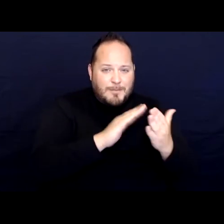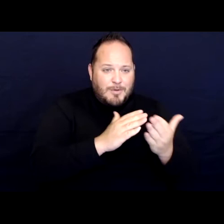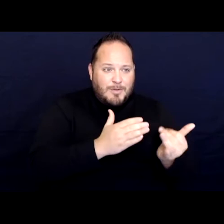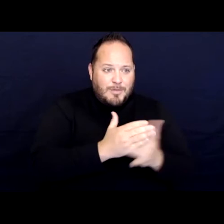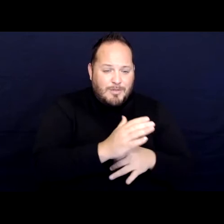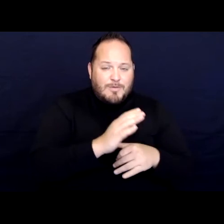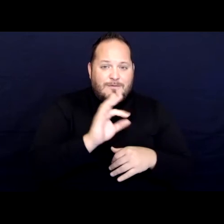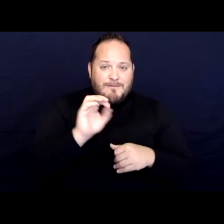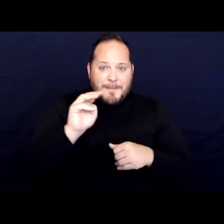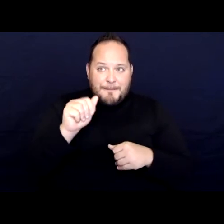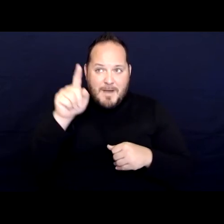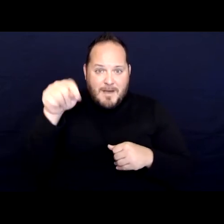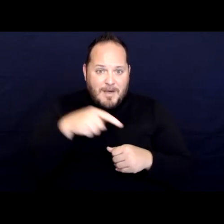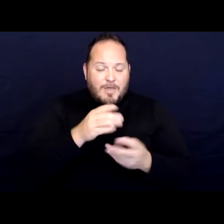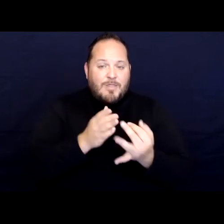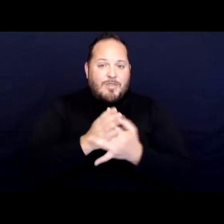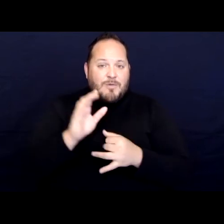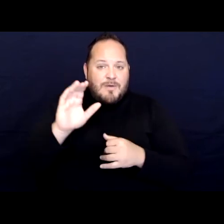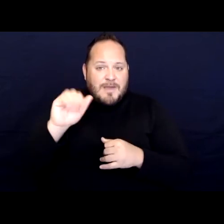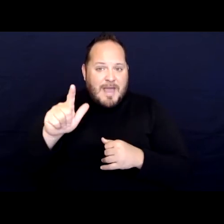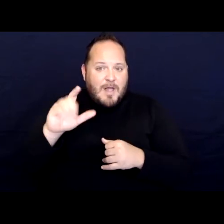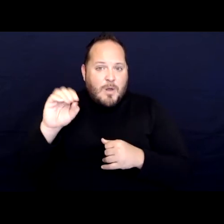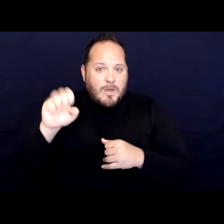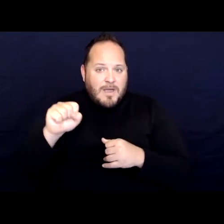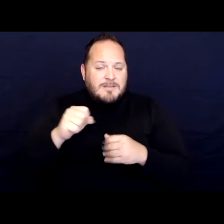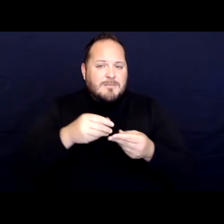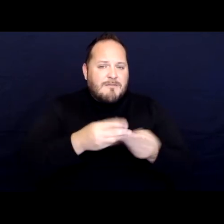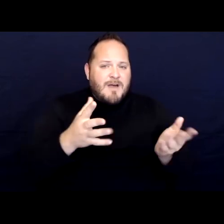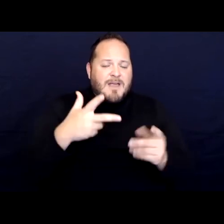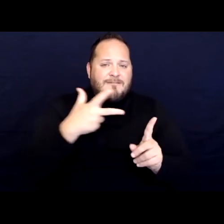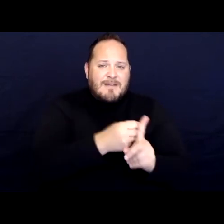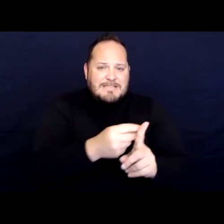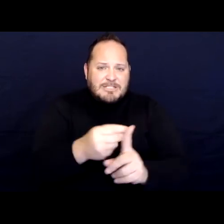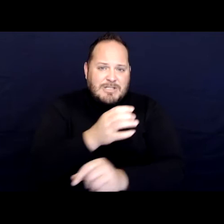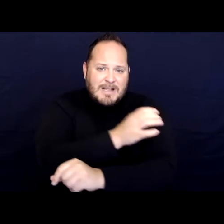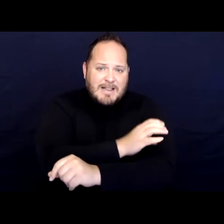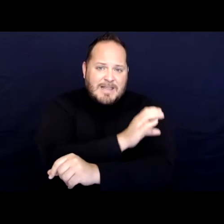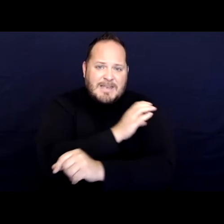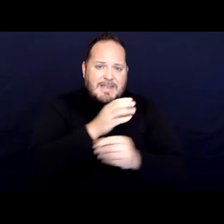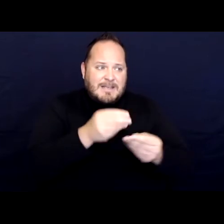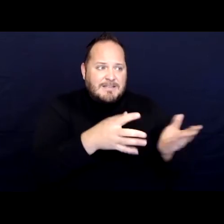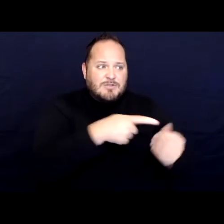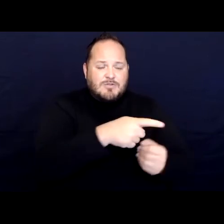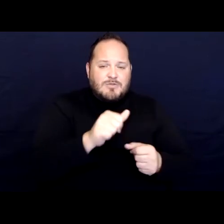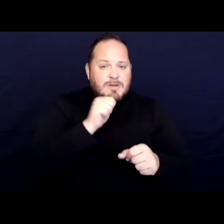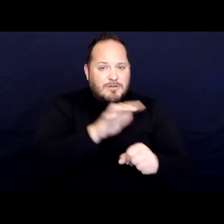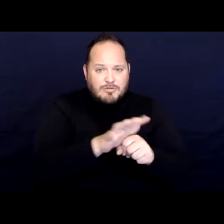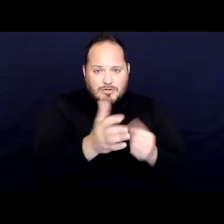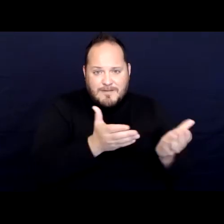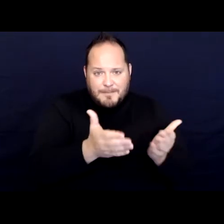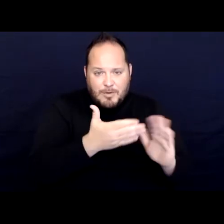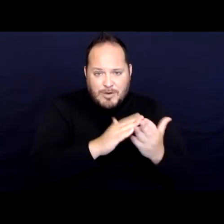to do vaccination clinics to underserved communities. And so we hosted one of the first